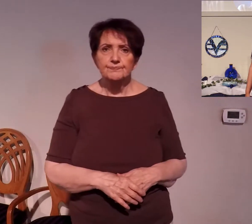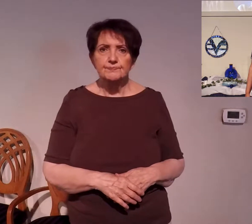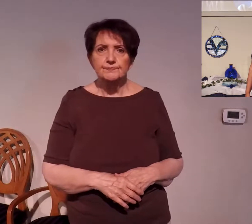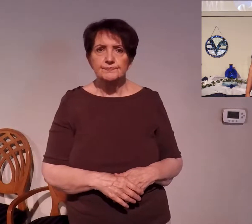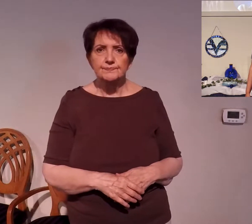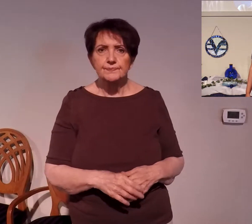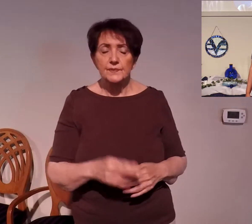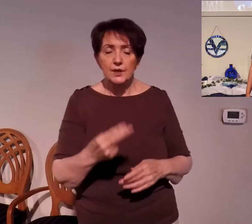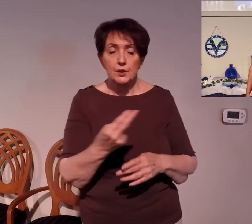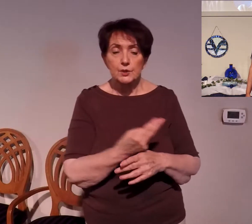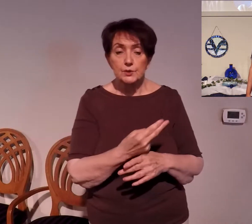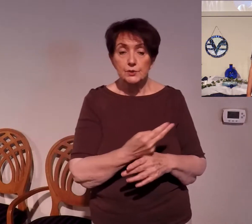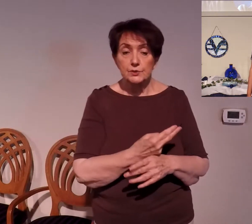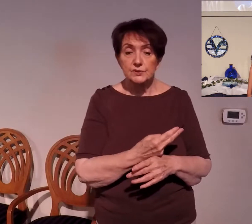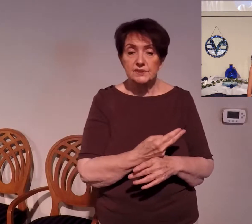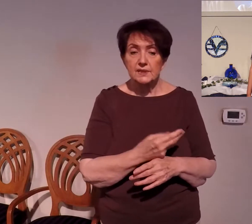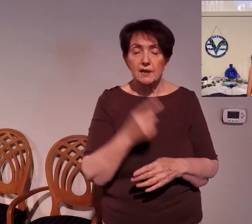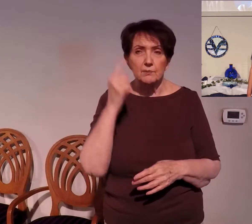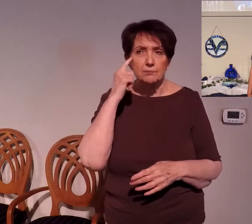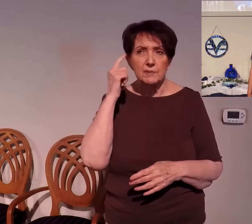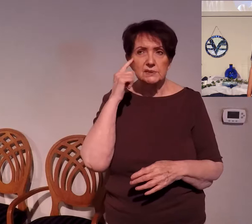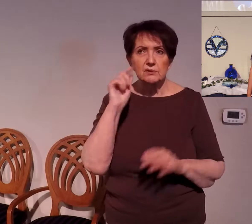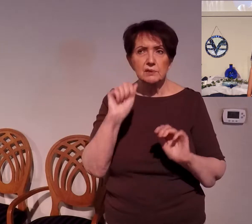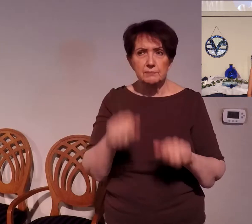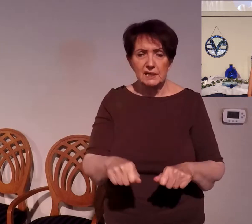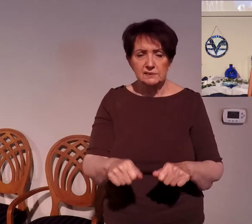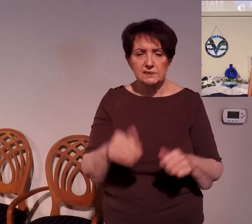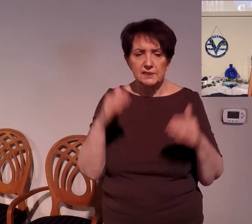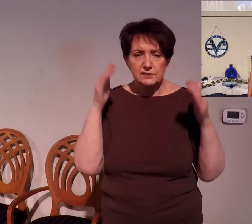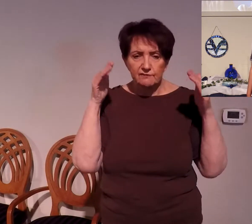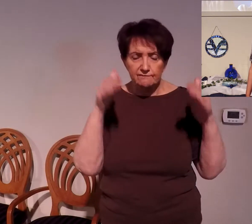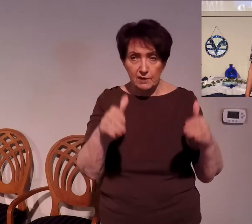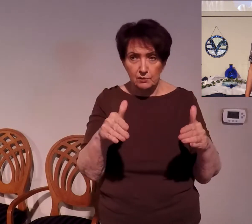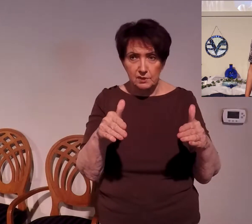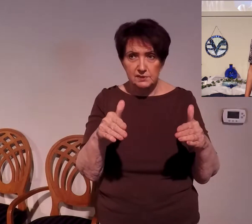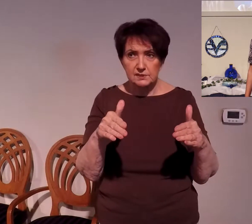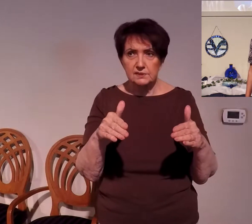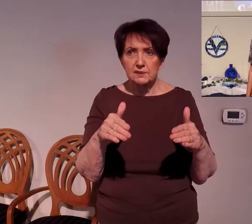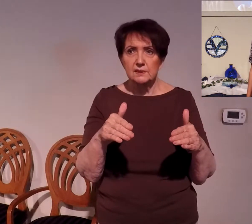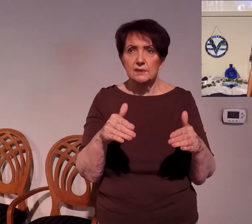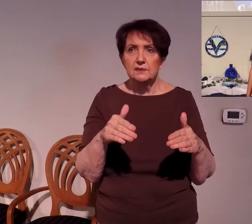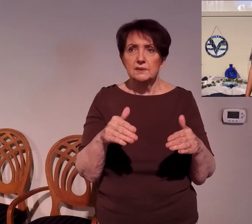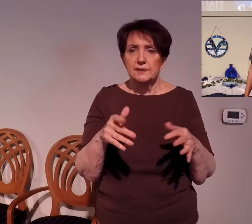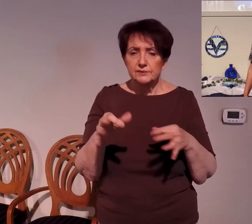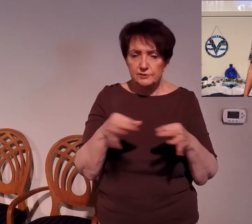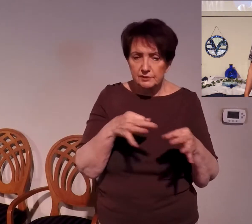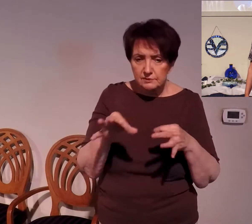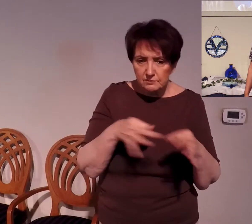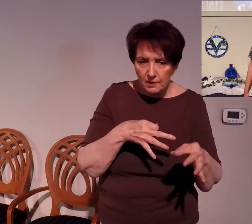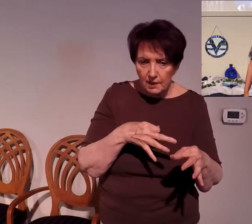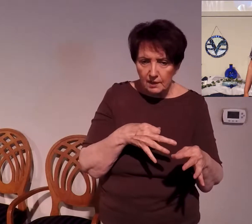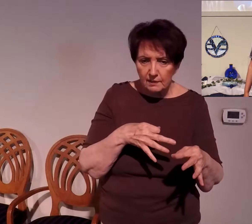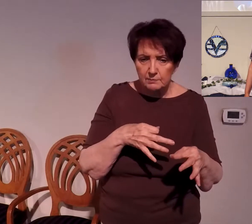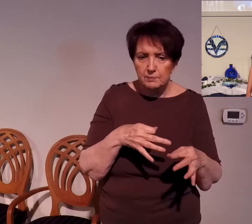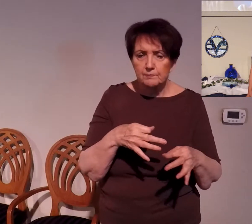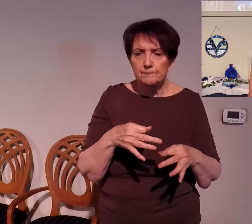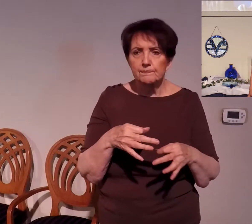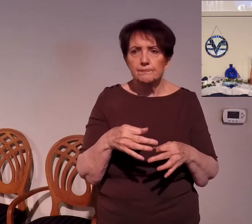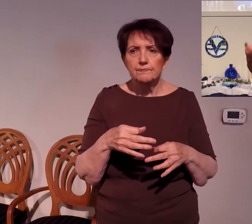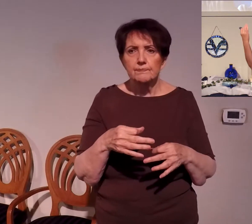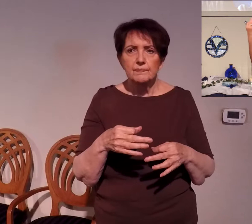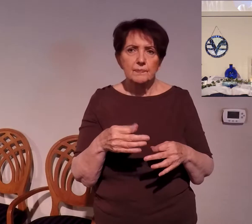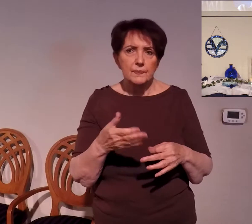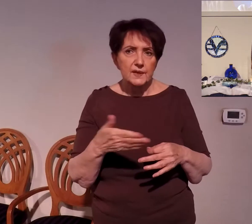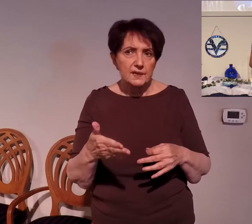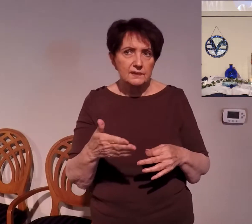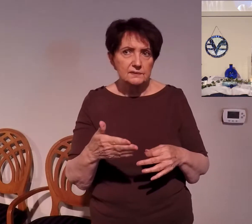Using our mental capacity to focus and to define and describe things actually keeps